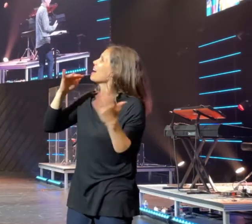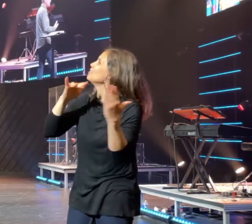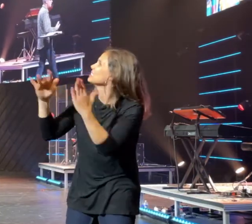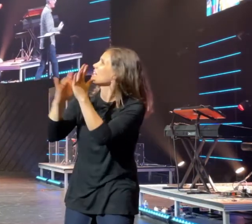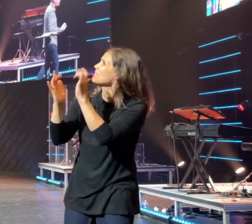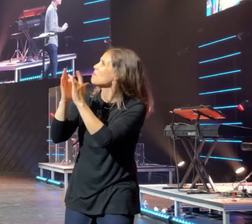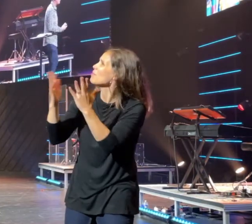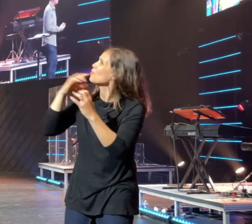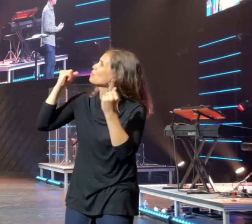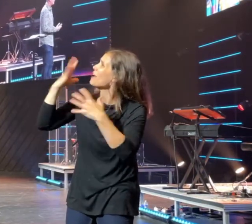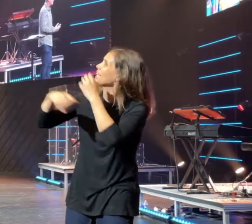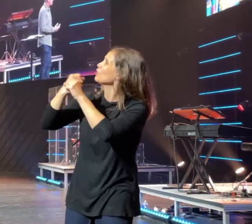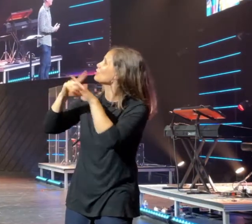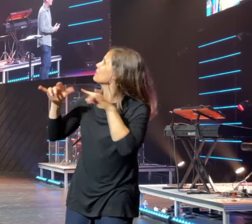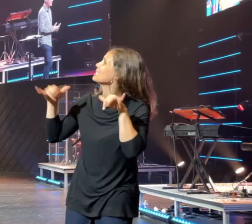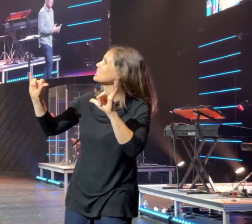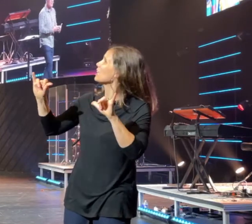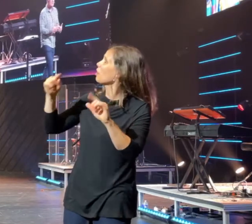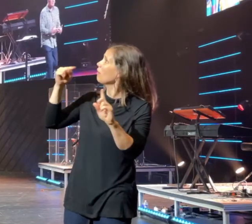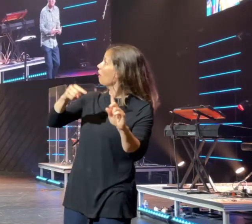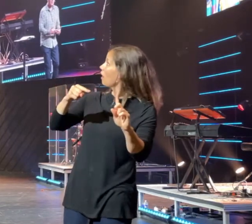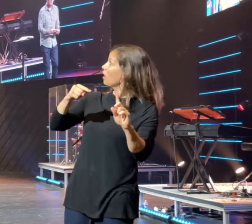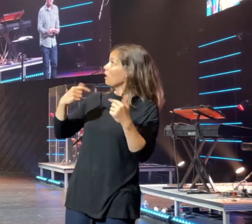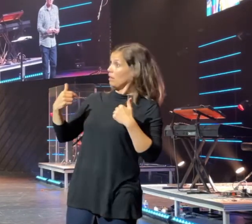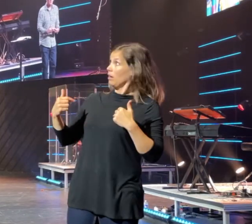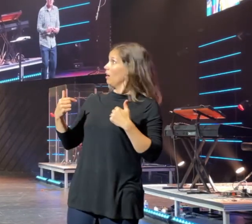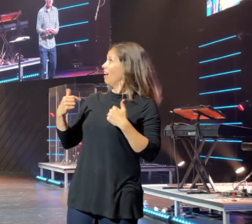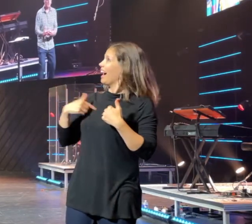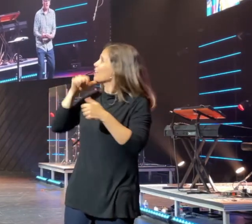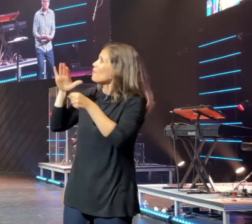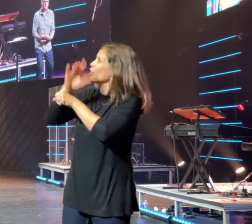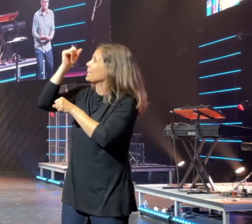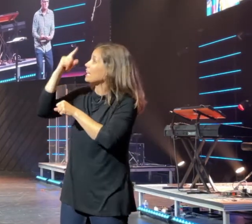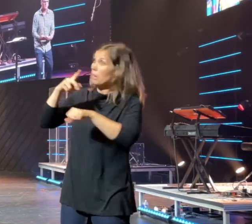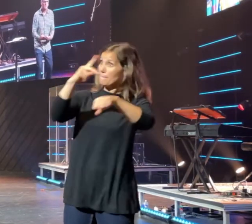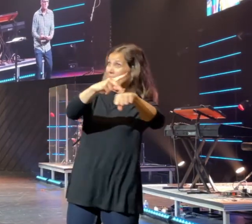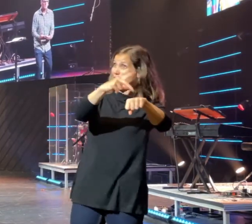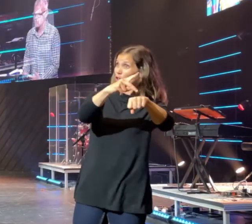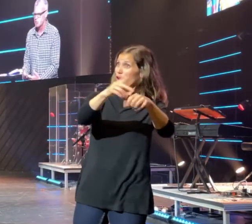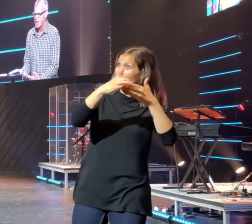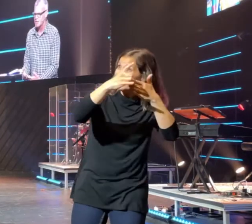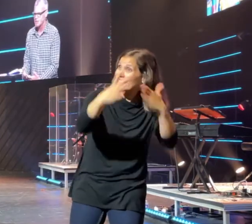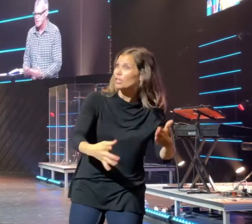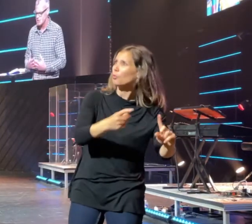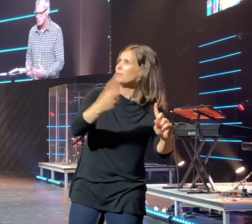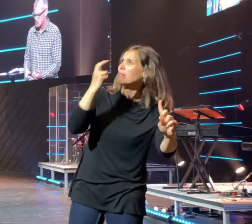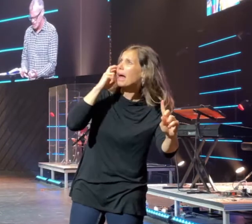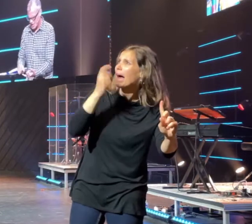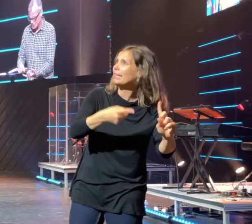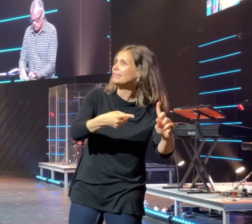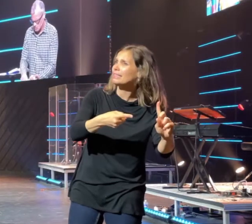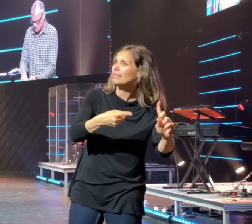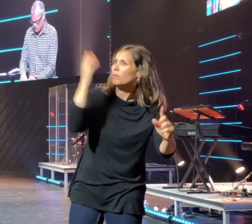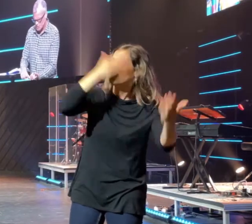how is it possible that the Apostle Peter, the head of the apostles, was blind? Yes, he was.